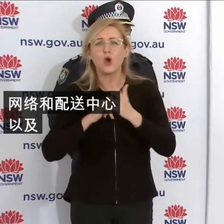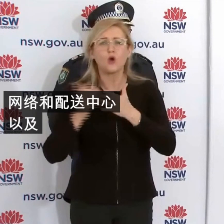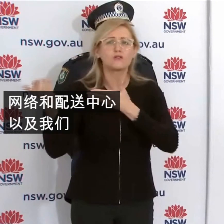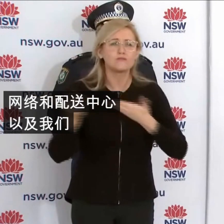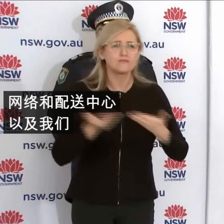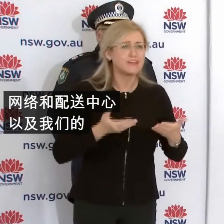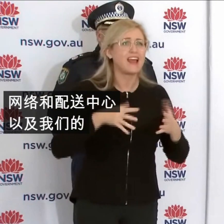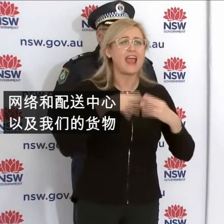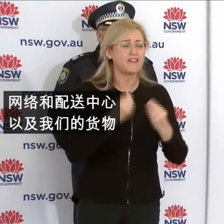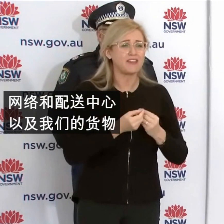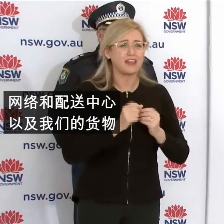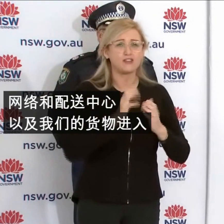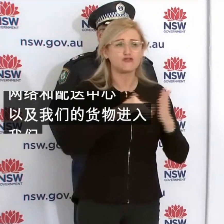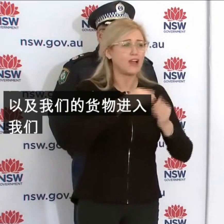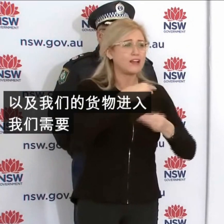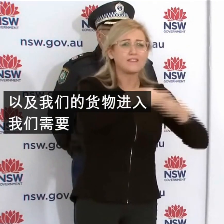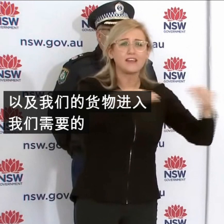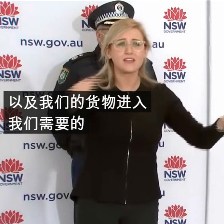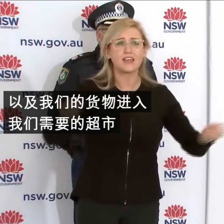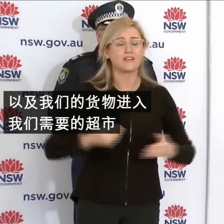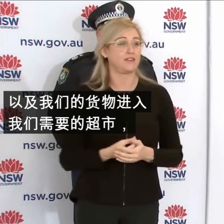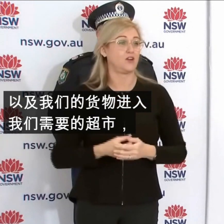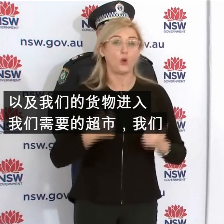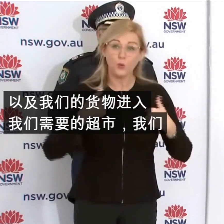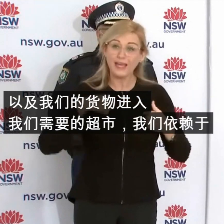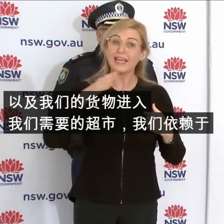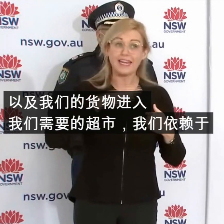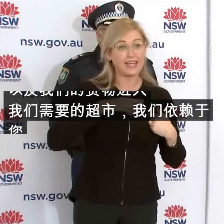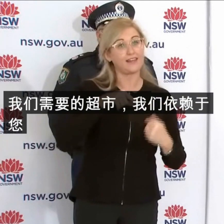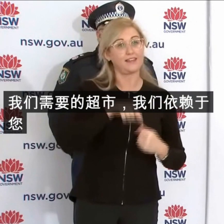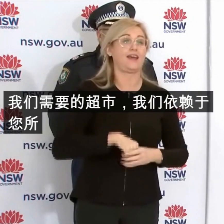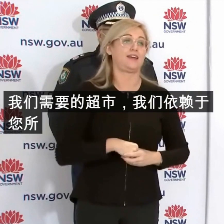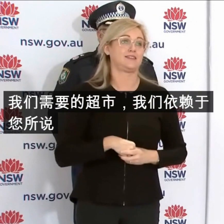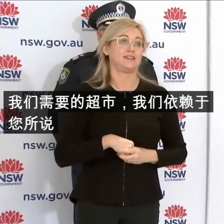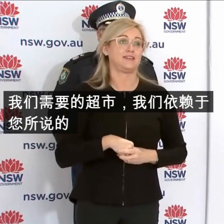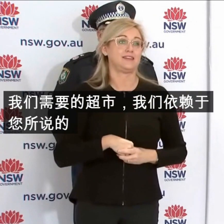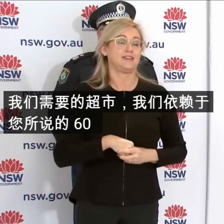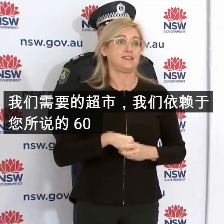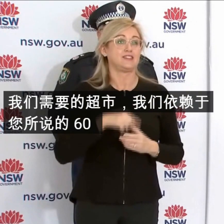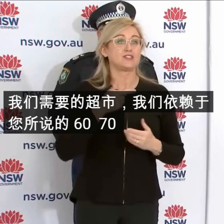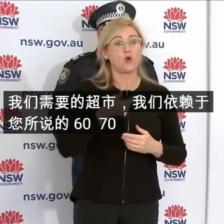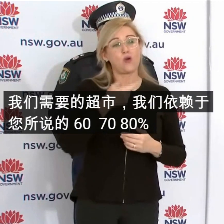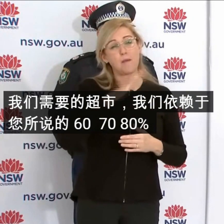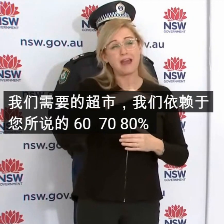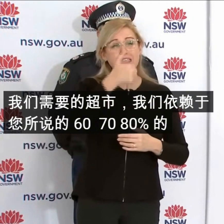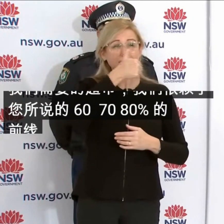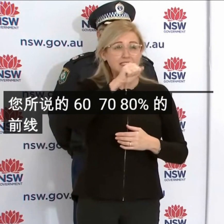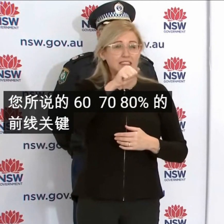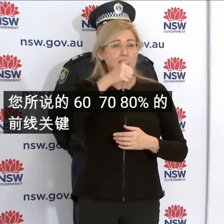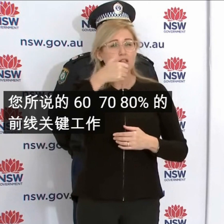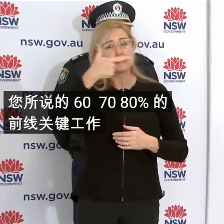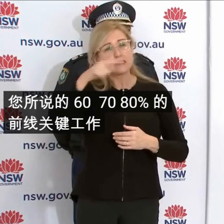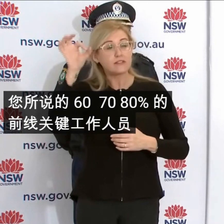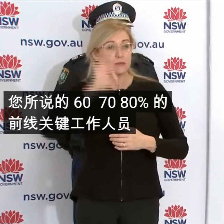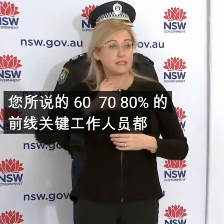centres and our goods getting out into supermarkets that we need and we rely on, you're talking 60, 70, 80% of the